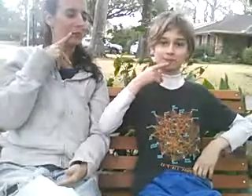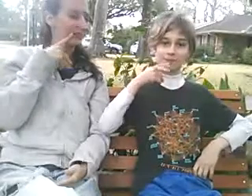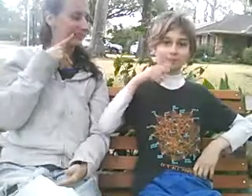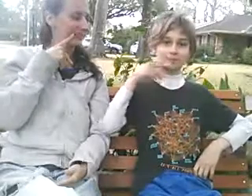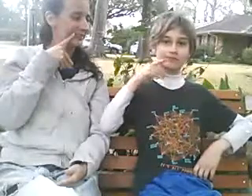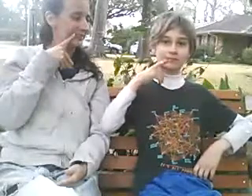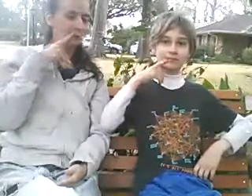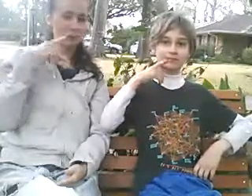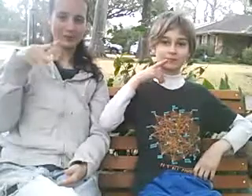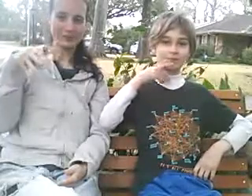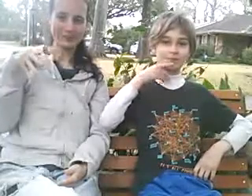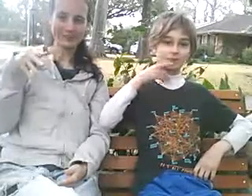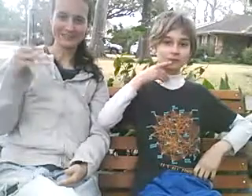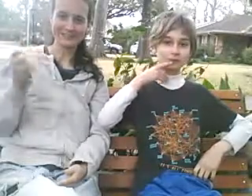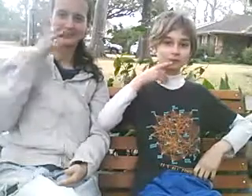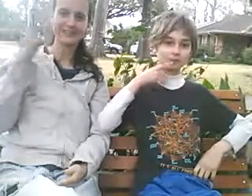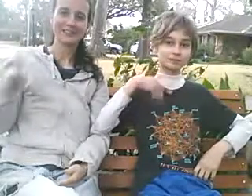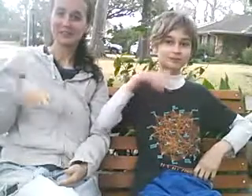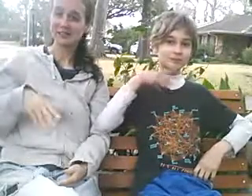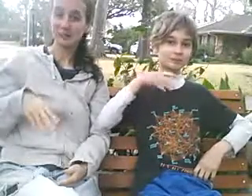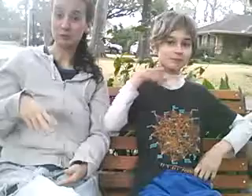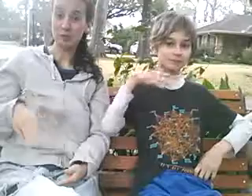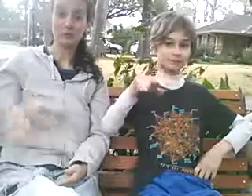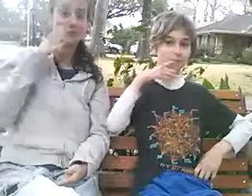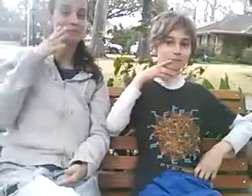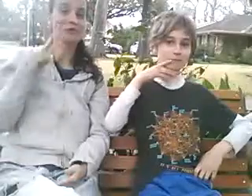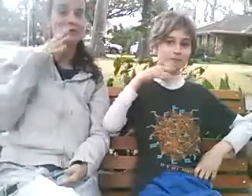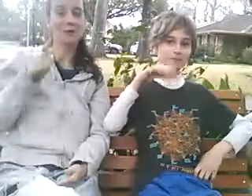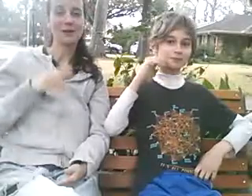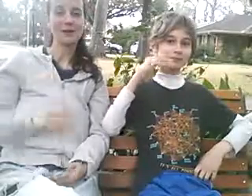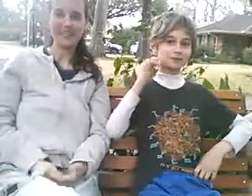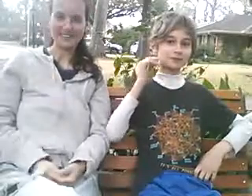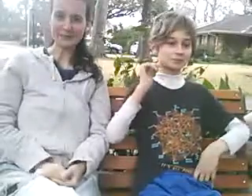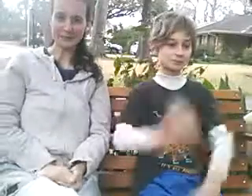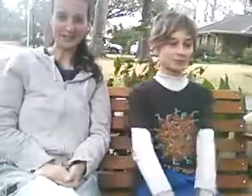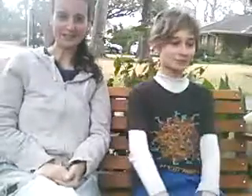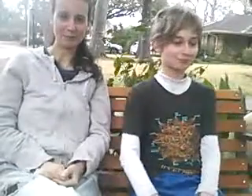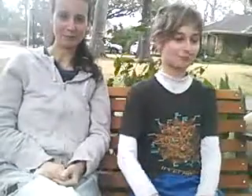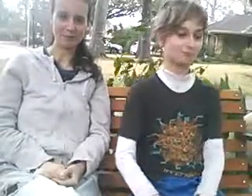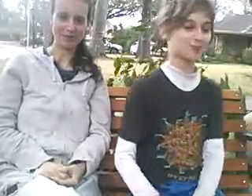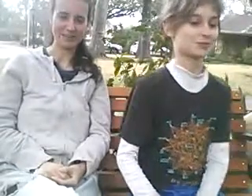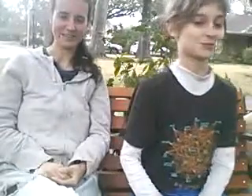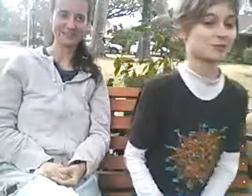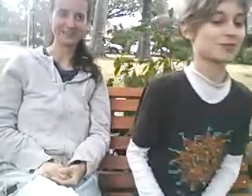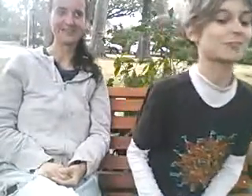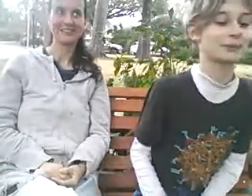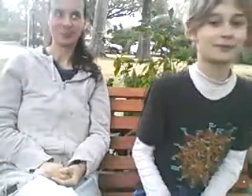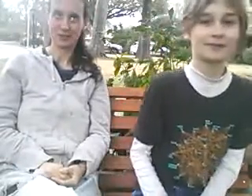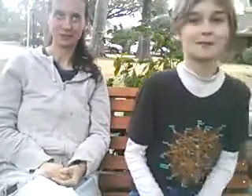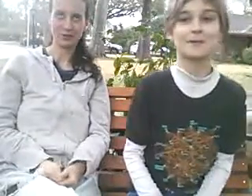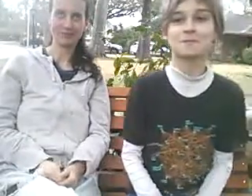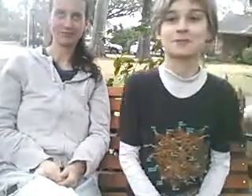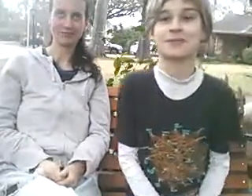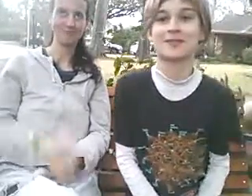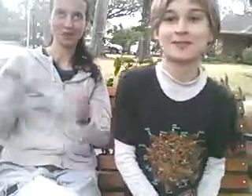But with the kids, they're going to do both. So it's kind of like playing a game of charades 24/7 all the